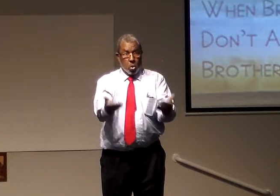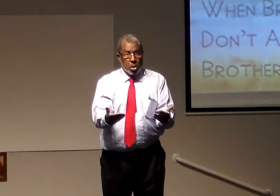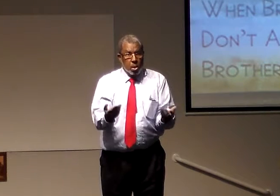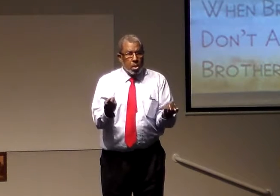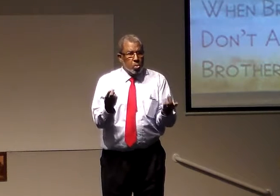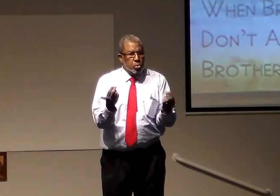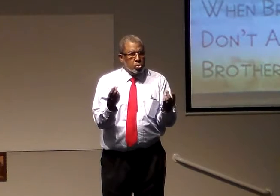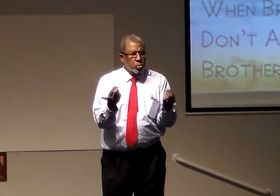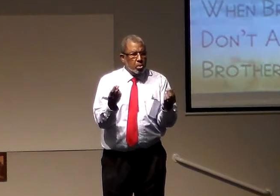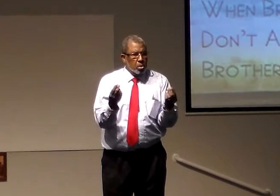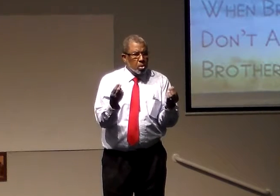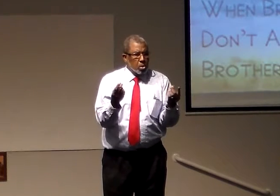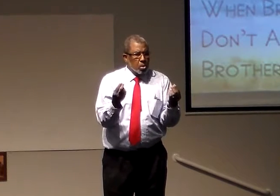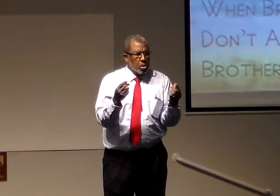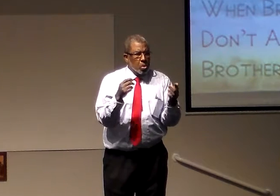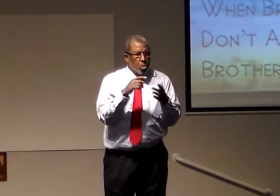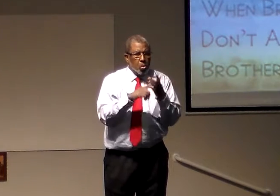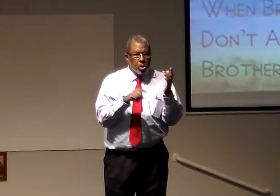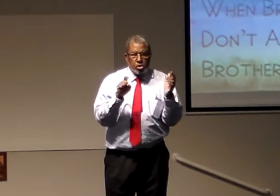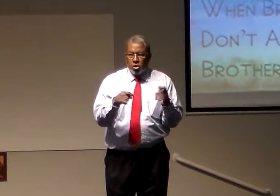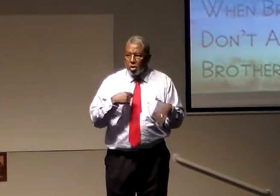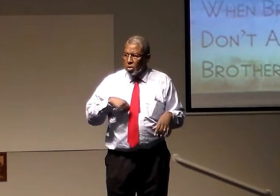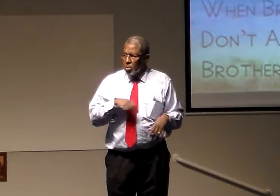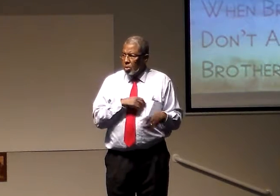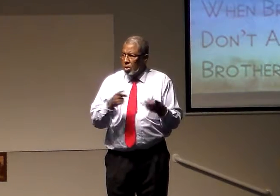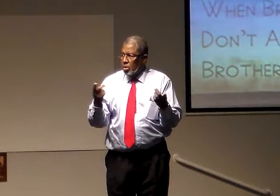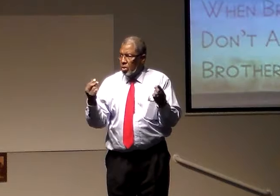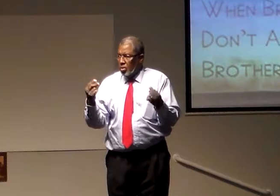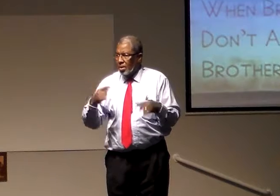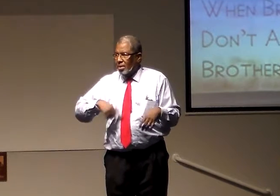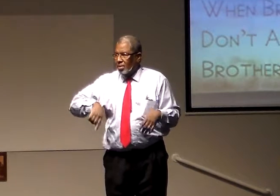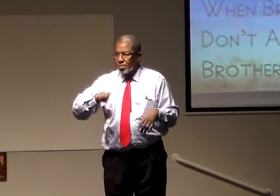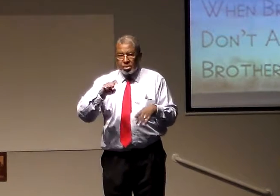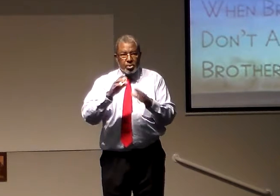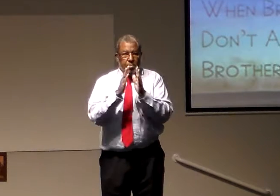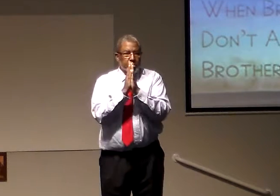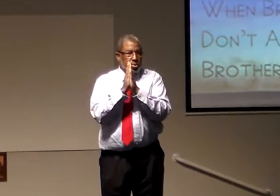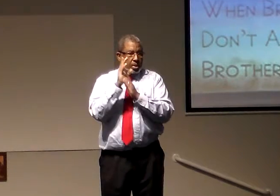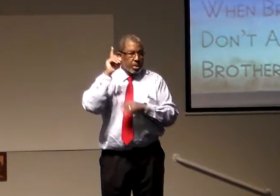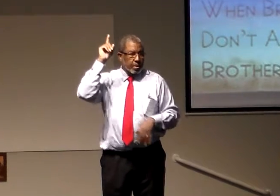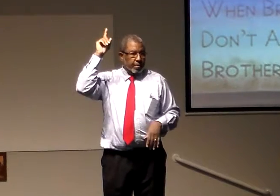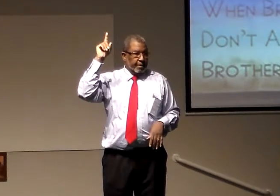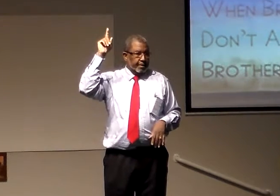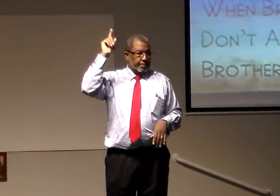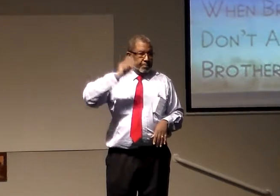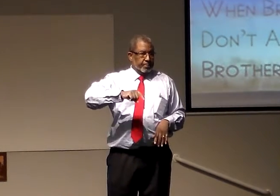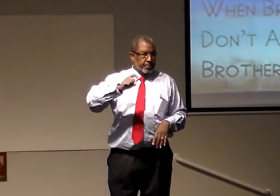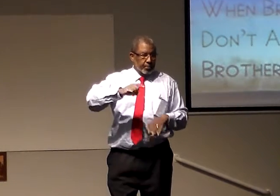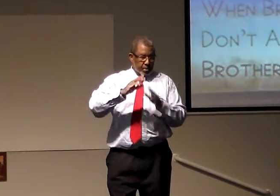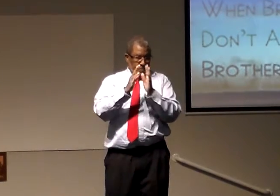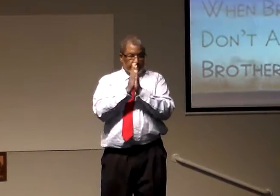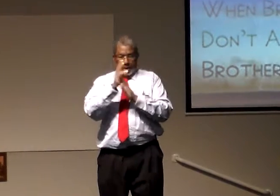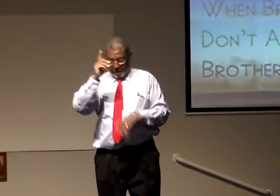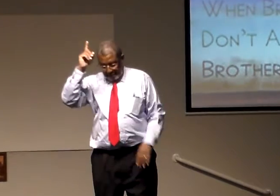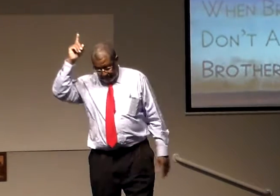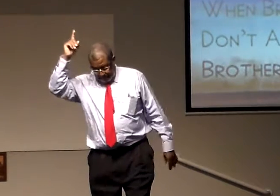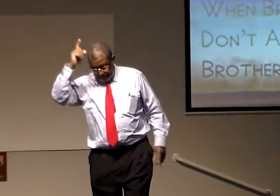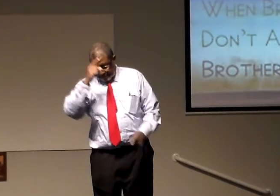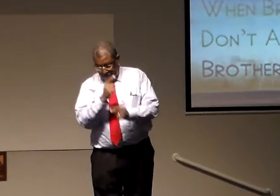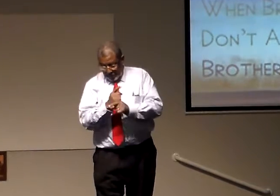They don't get along. What do? What should we do? We should all pray to God. That's